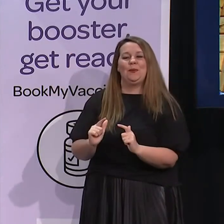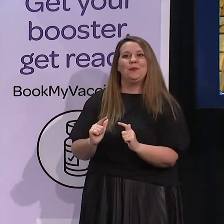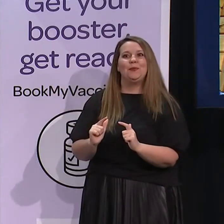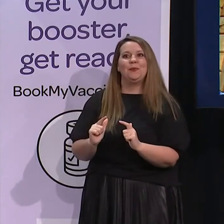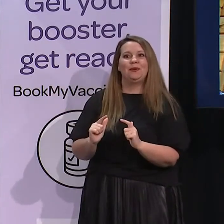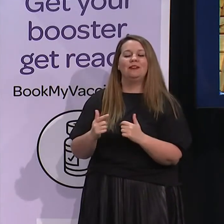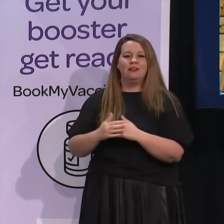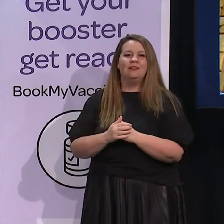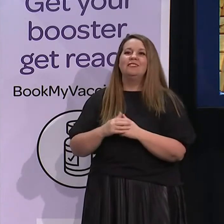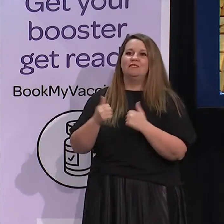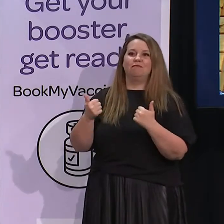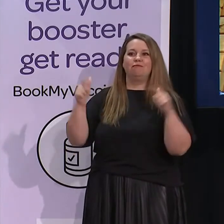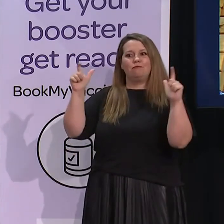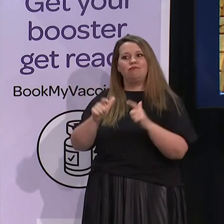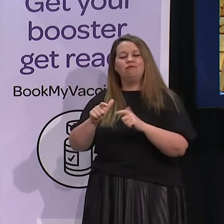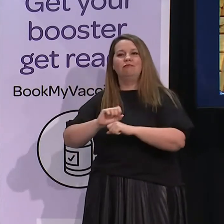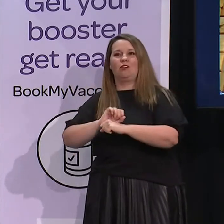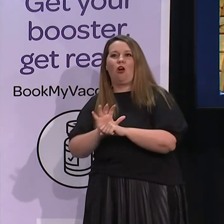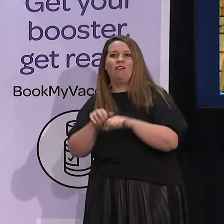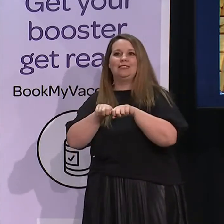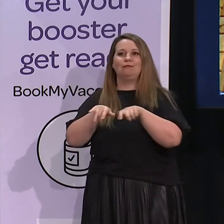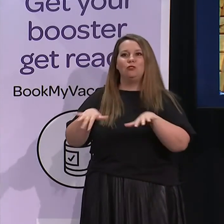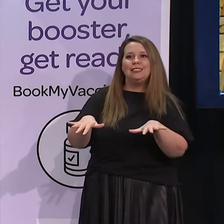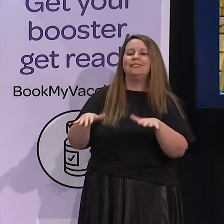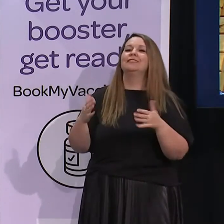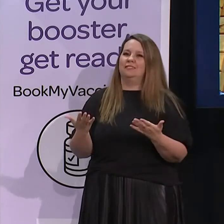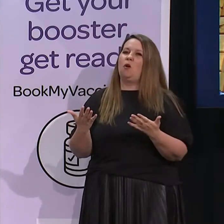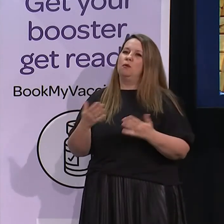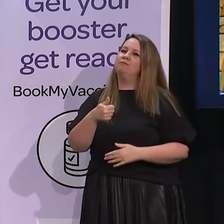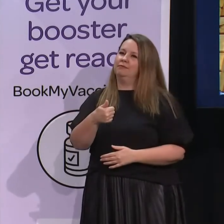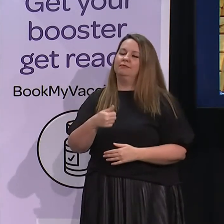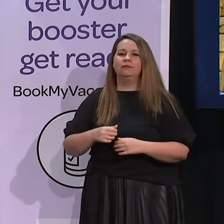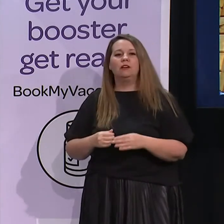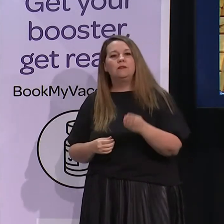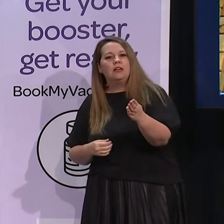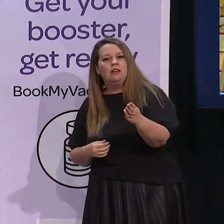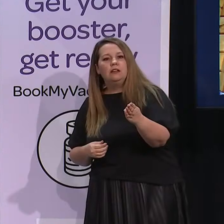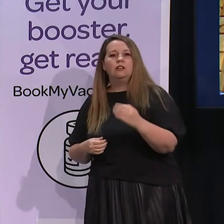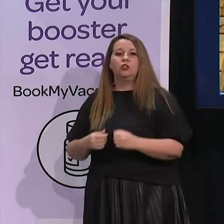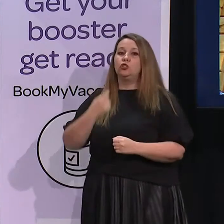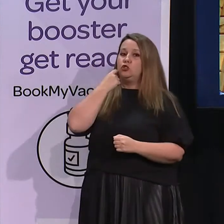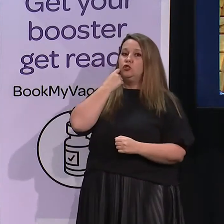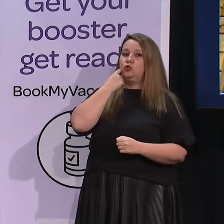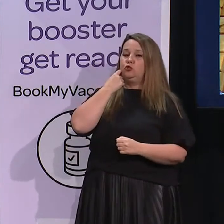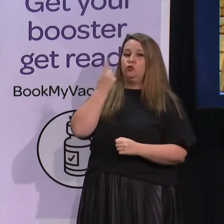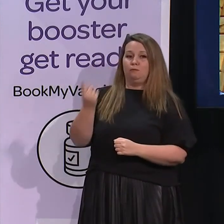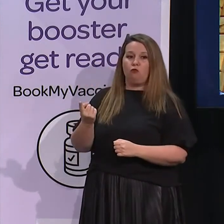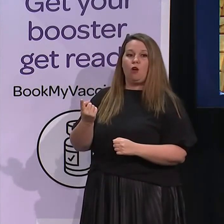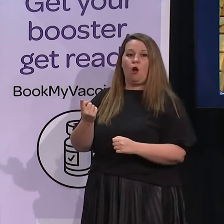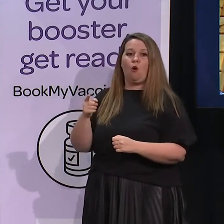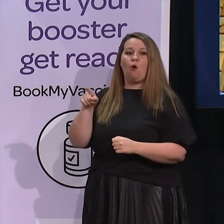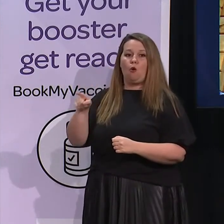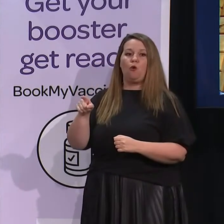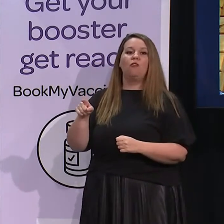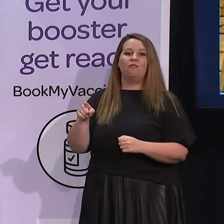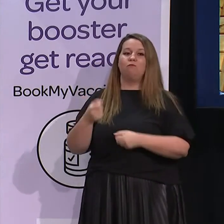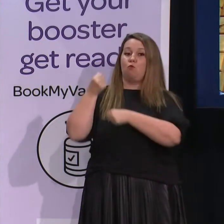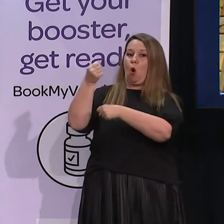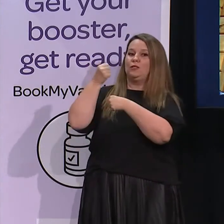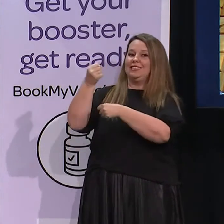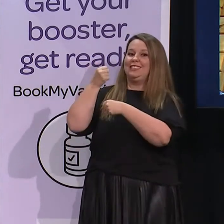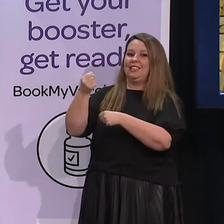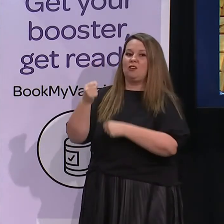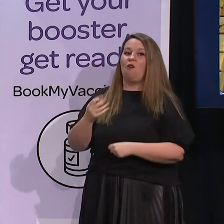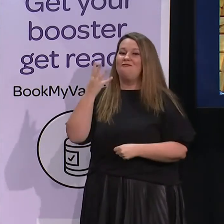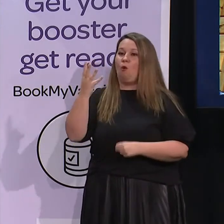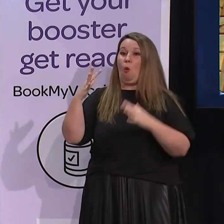ask, across the road is obviously the protest. It will enter its 4th week tomorrow. It's an international beacon for the anti-vaccine movement. Do